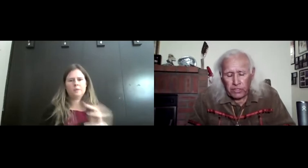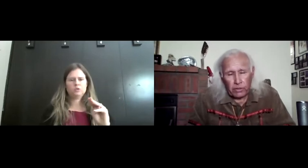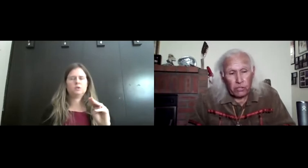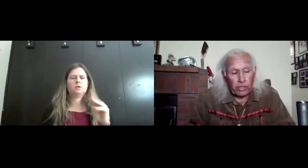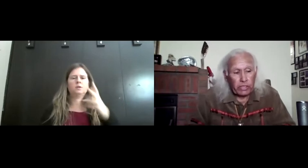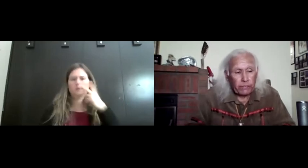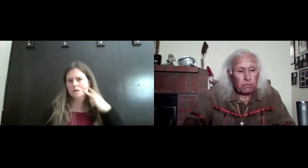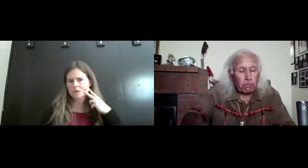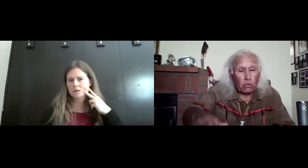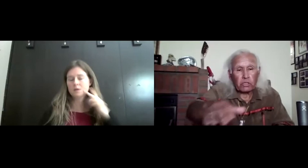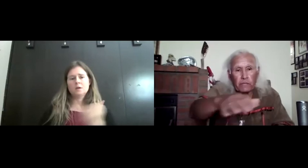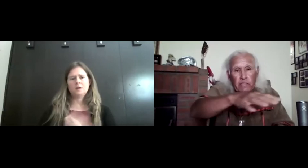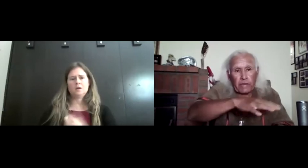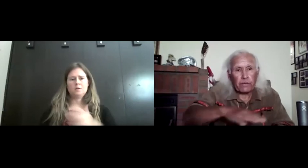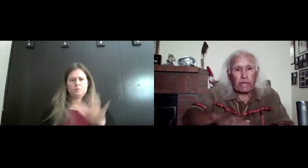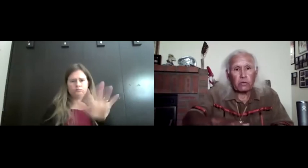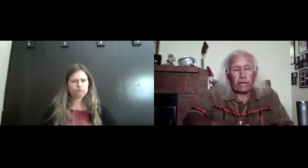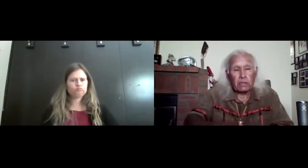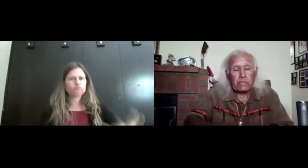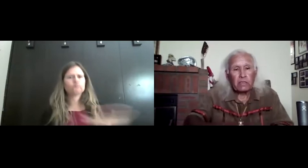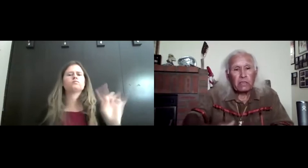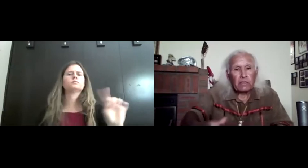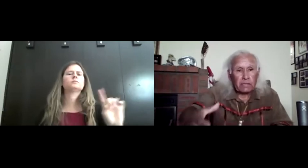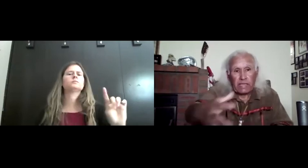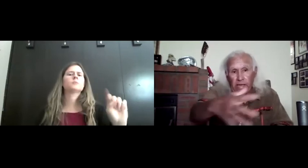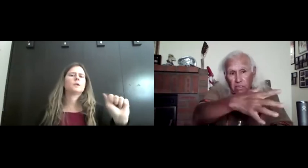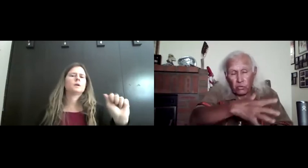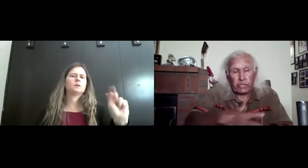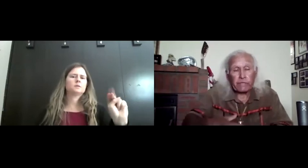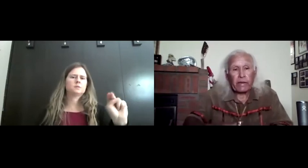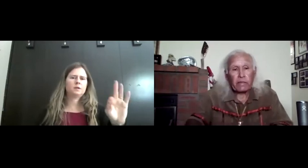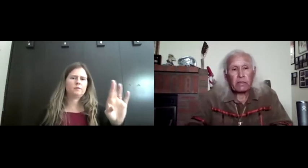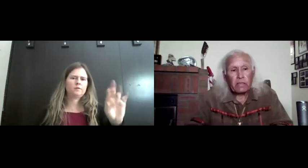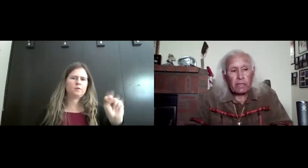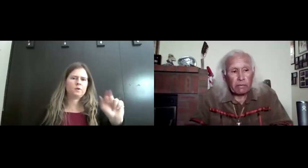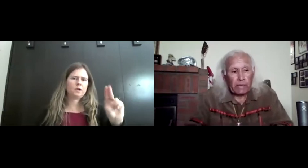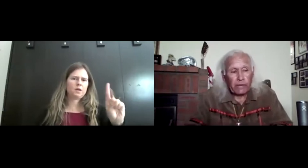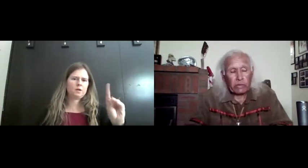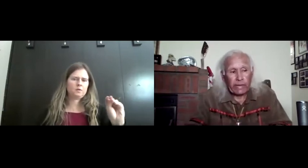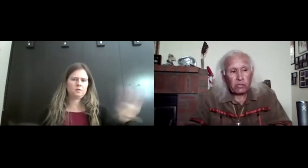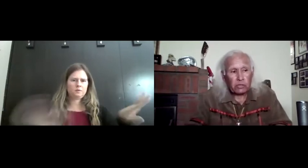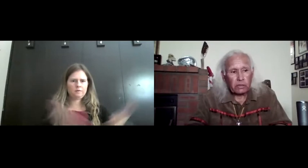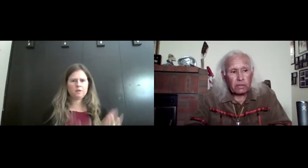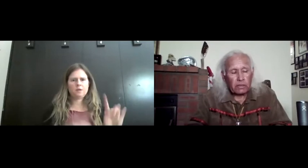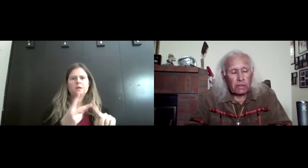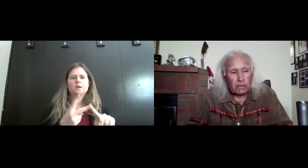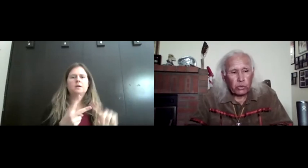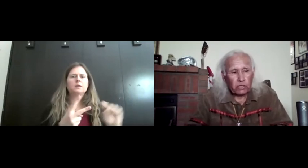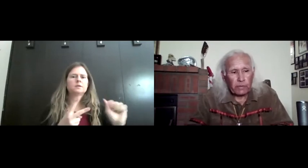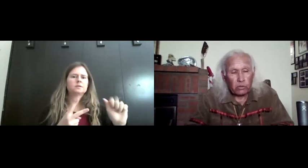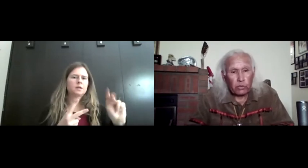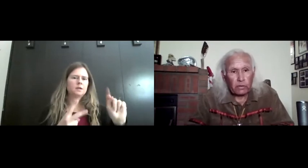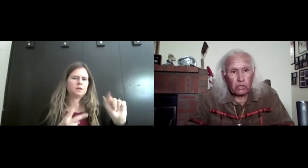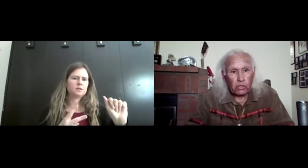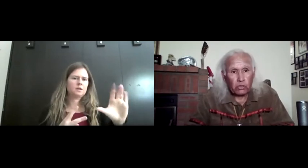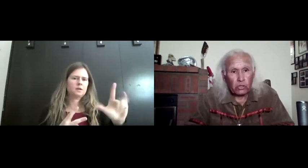Our territory covers most of the San Fernando Valley, the Santa Clarita Valley, and my family actually traces